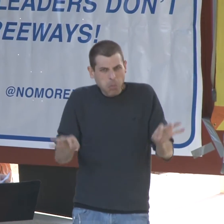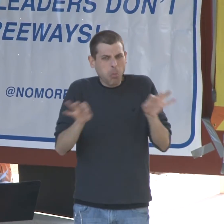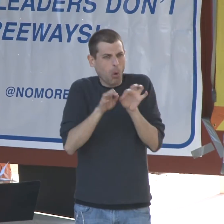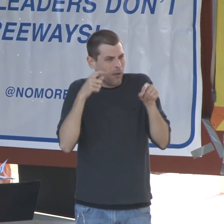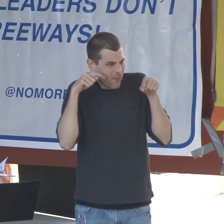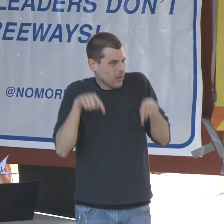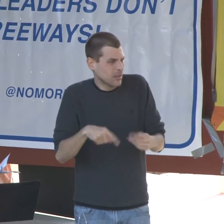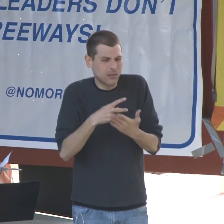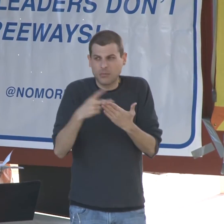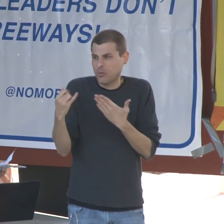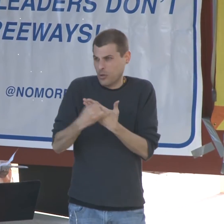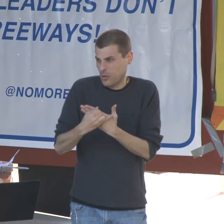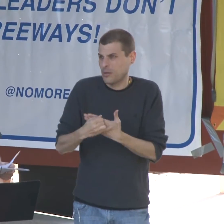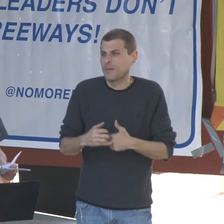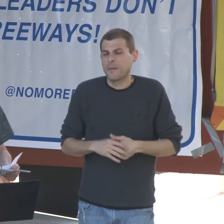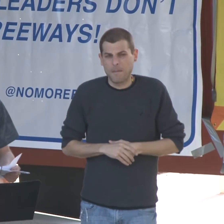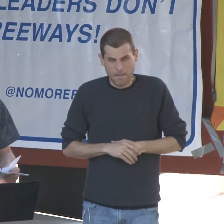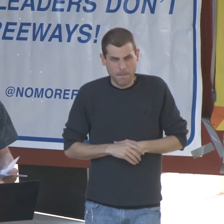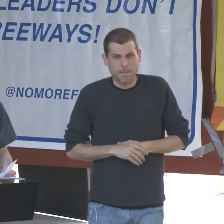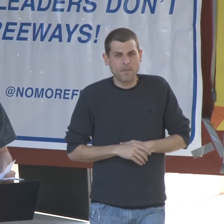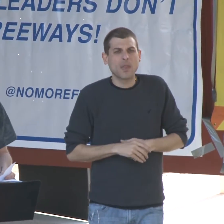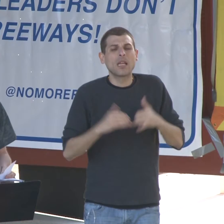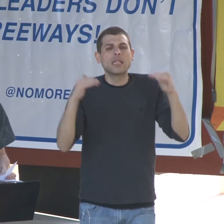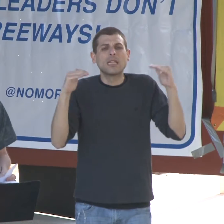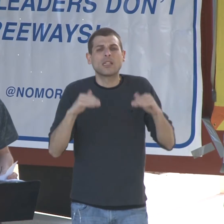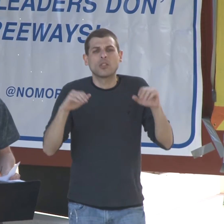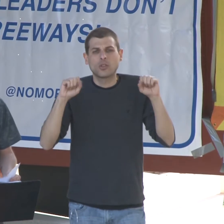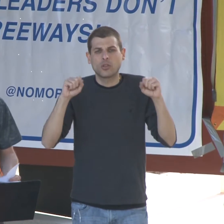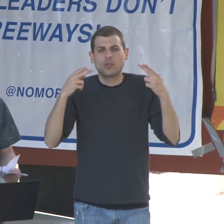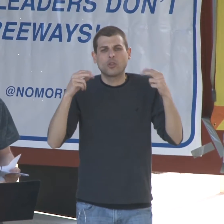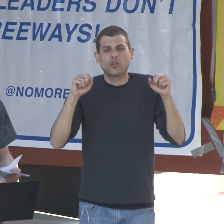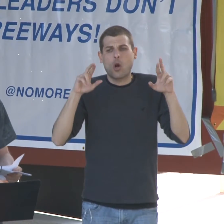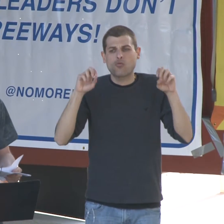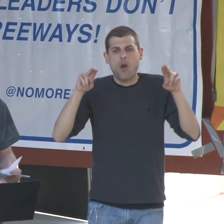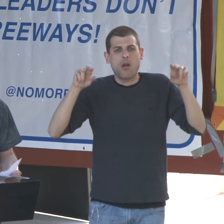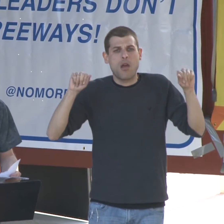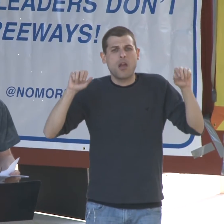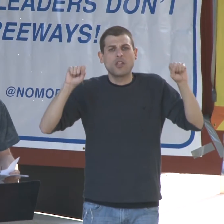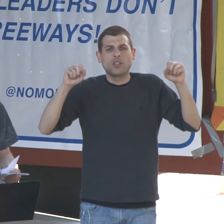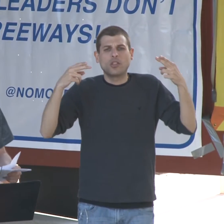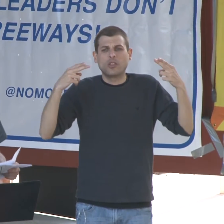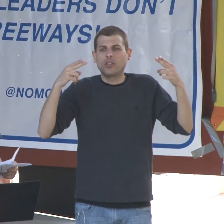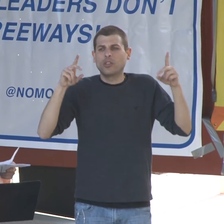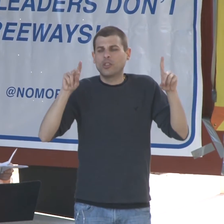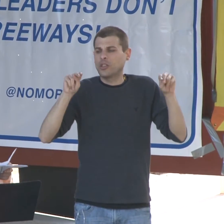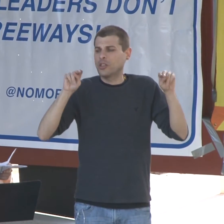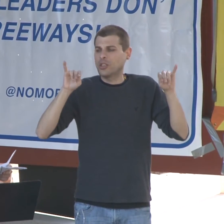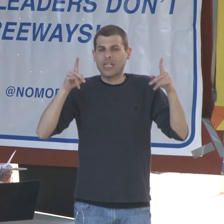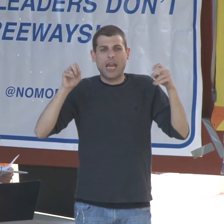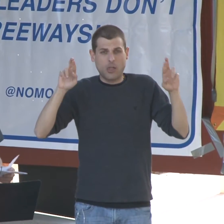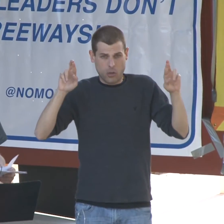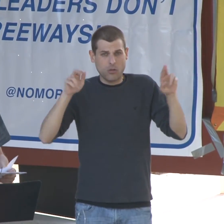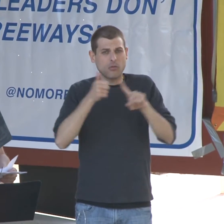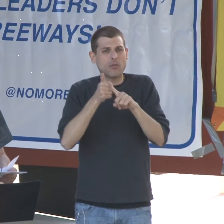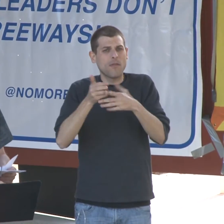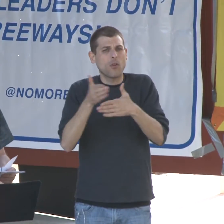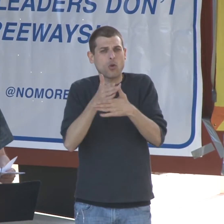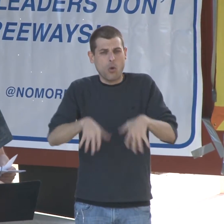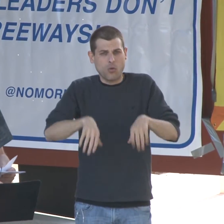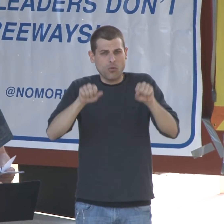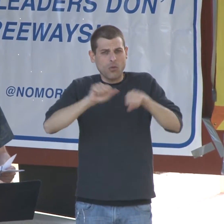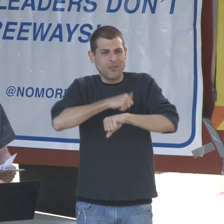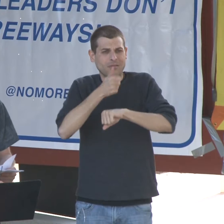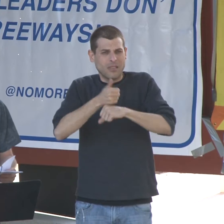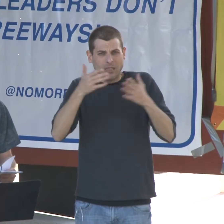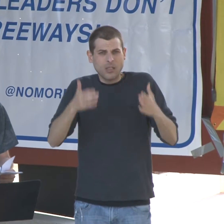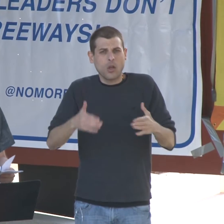about this project. And Sharona Shnayder, our next speaker, is a really great example of that. She is the co-founder of the global